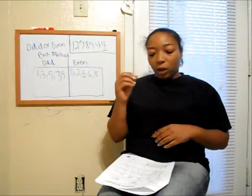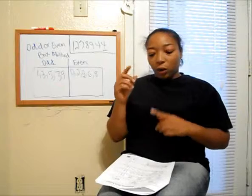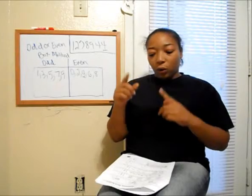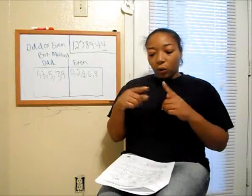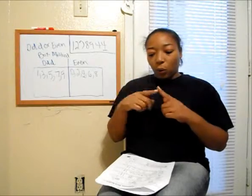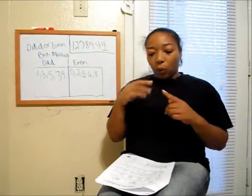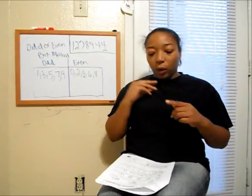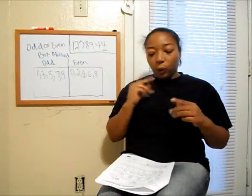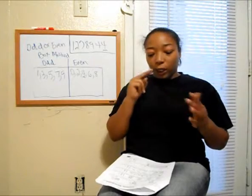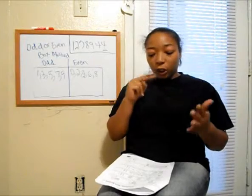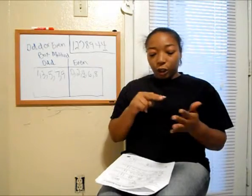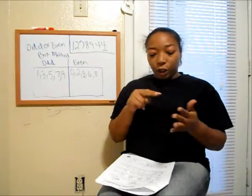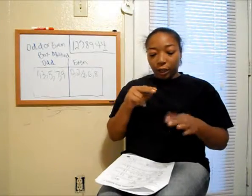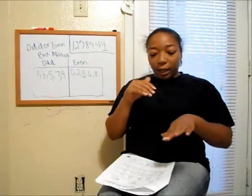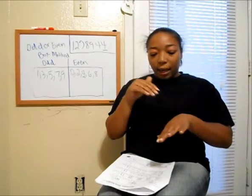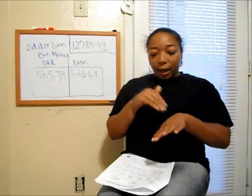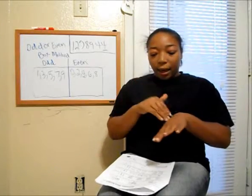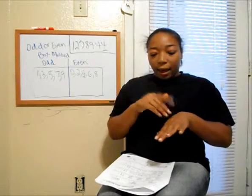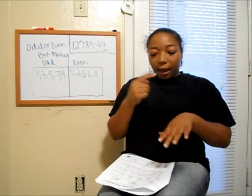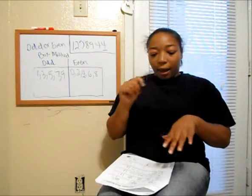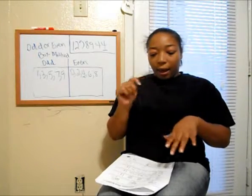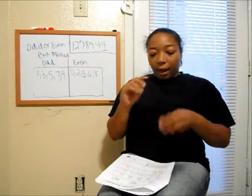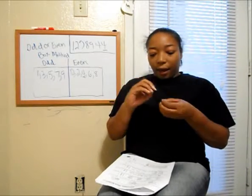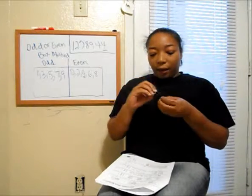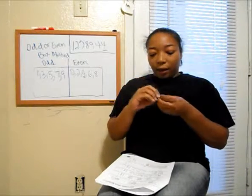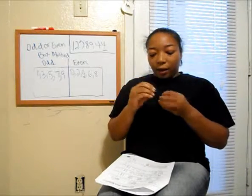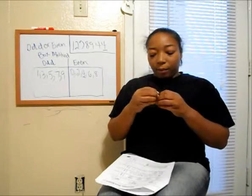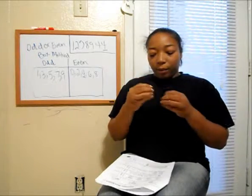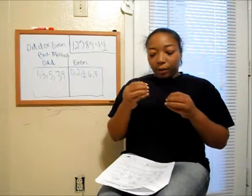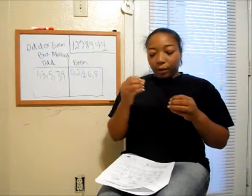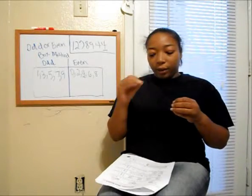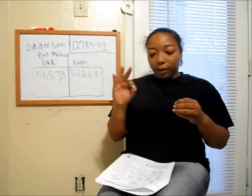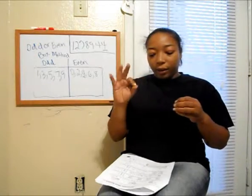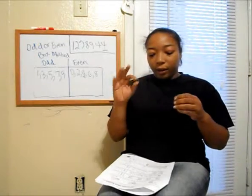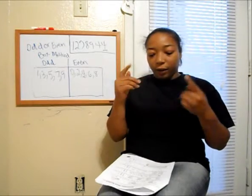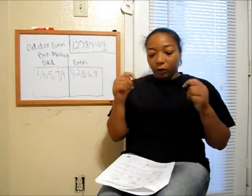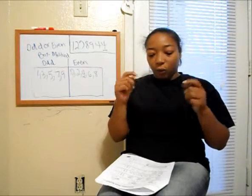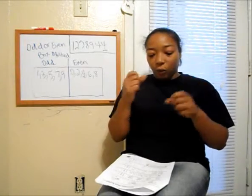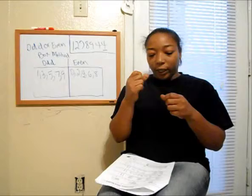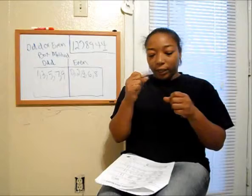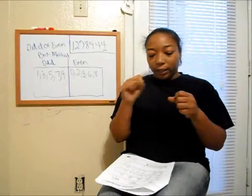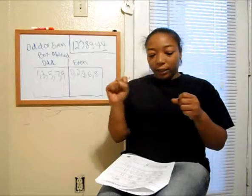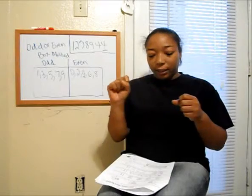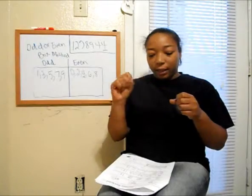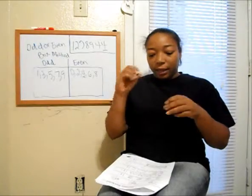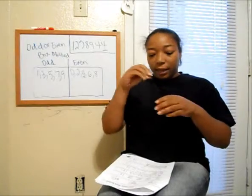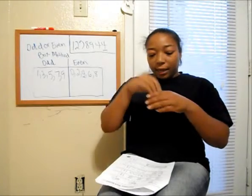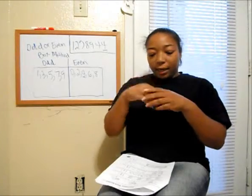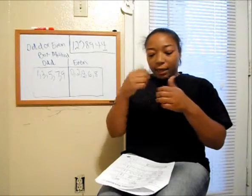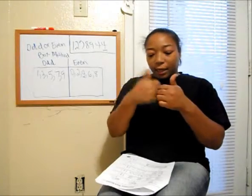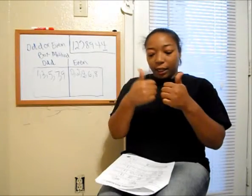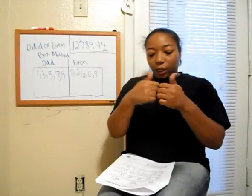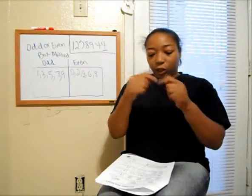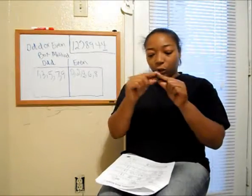So, when we look at the number of toys in each